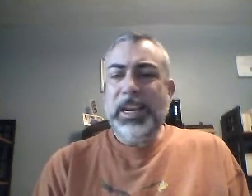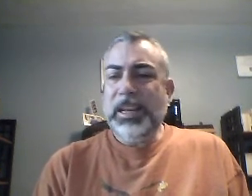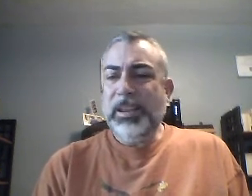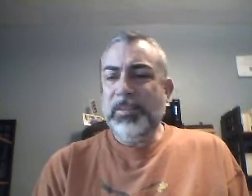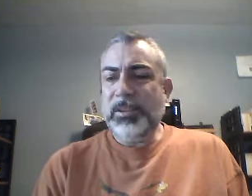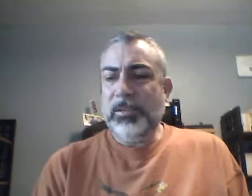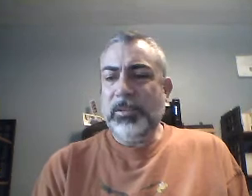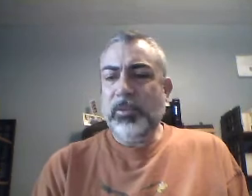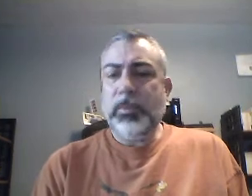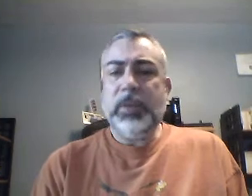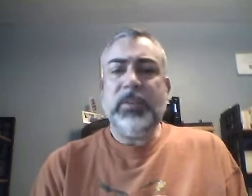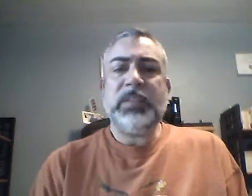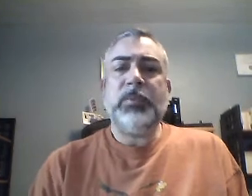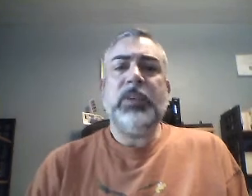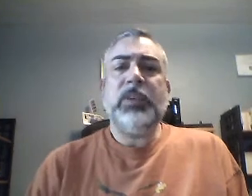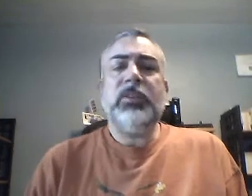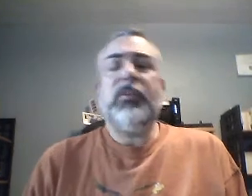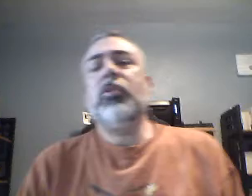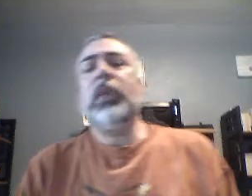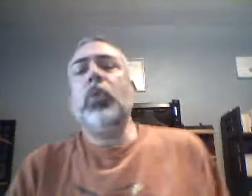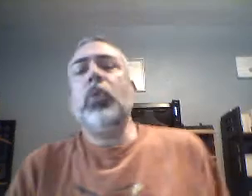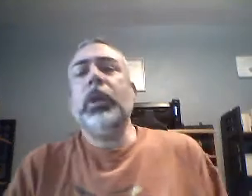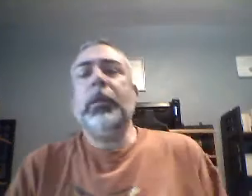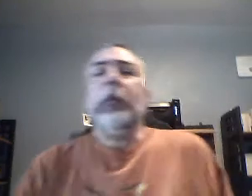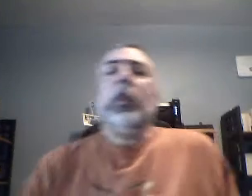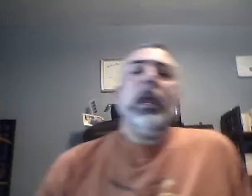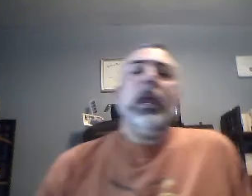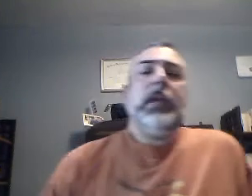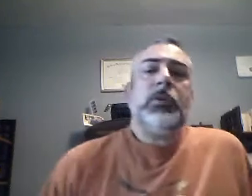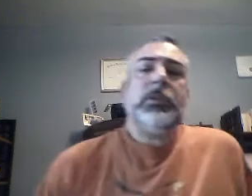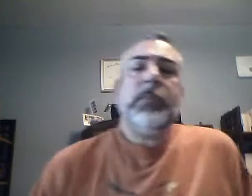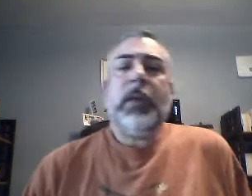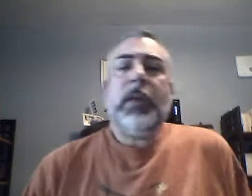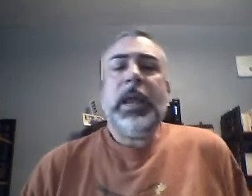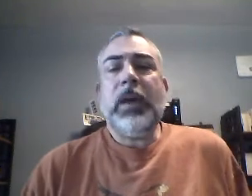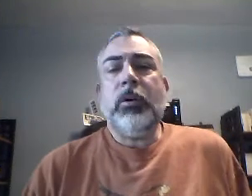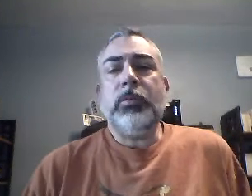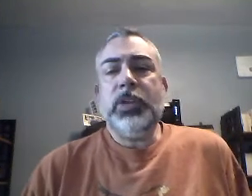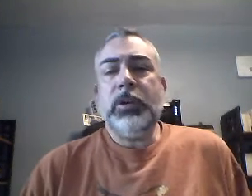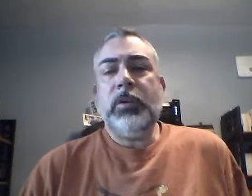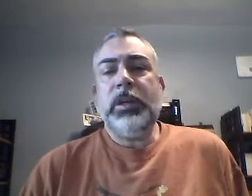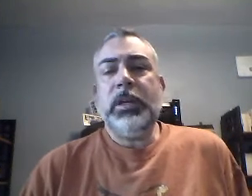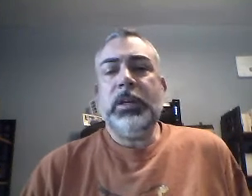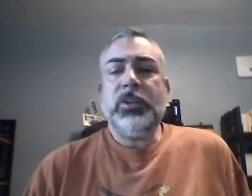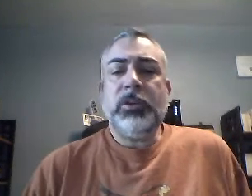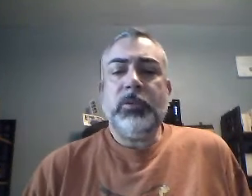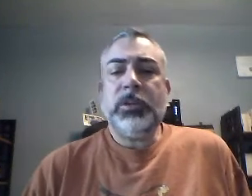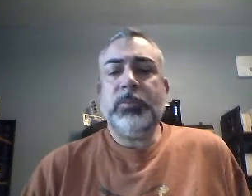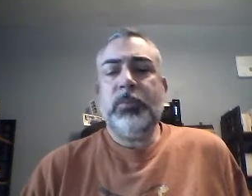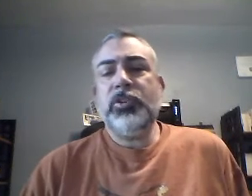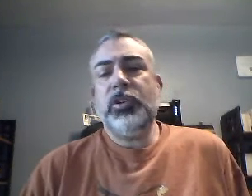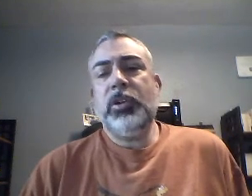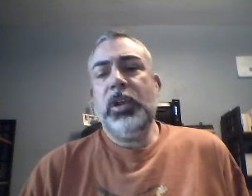of gives a little bit of an explanation. If you click on it, it talks about how gender identity, gender expression